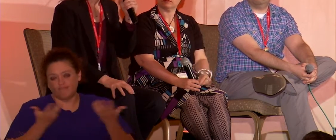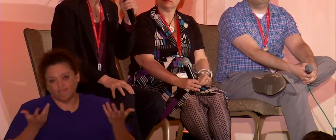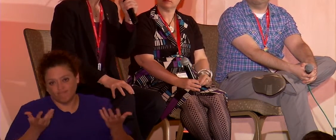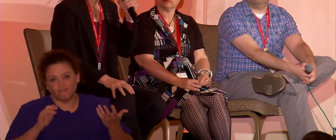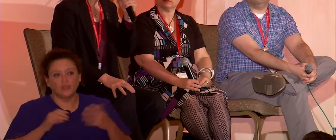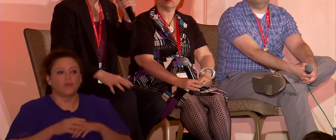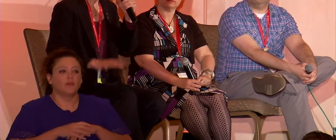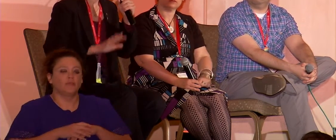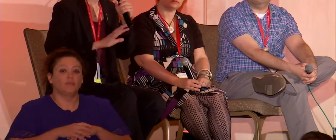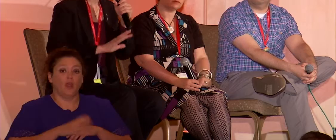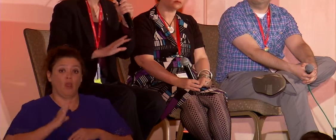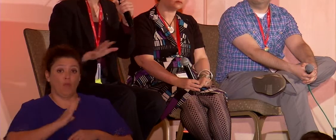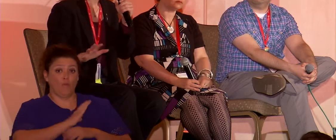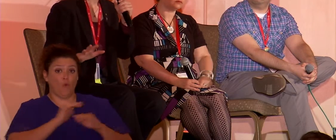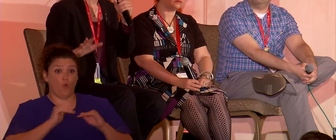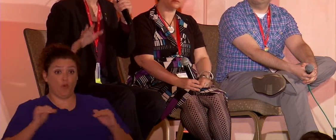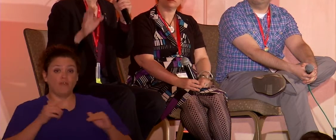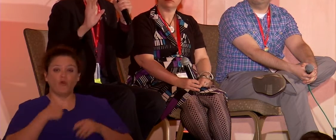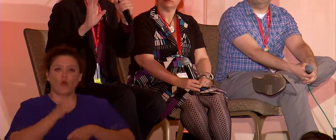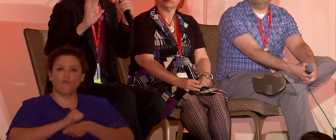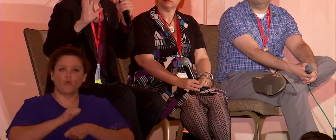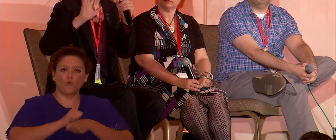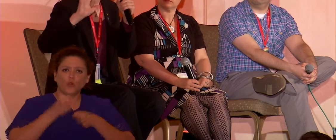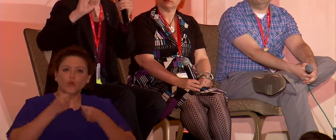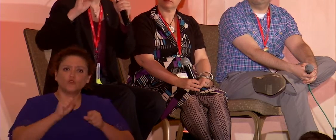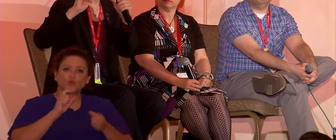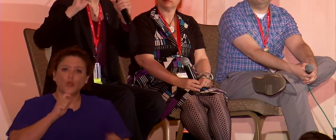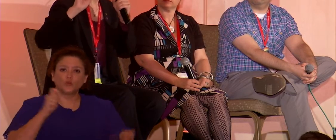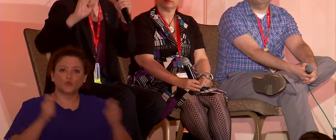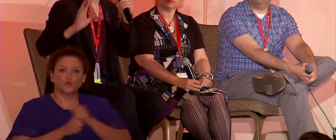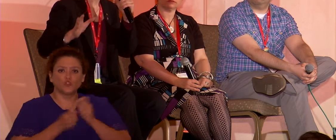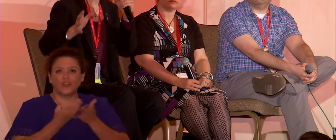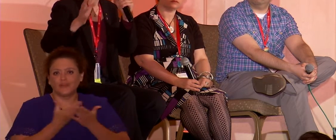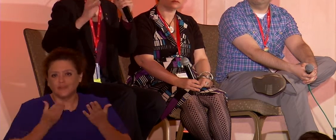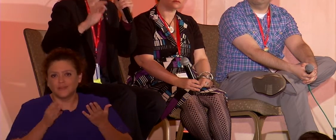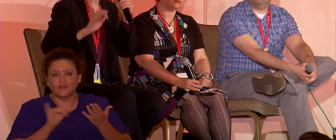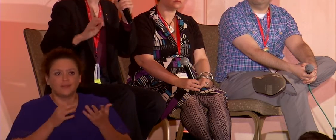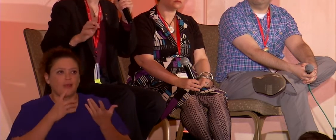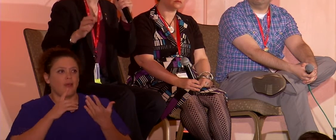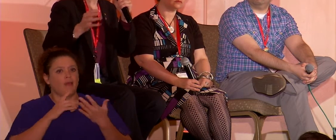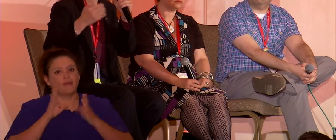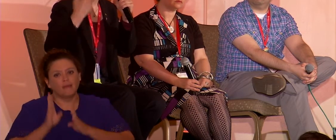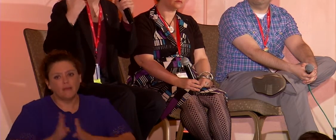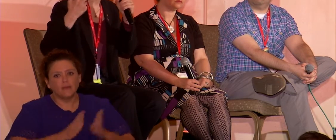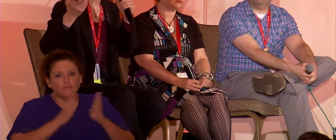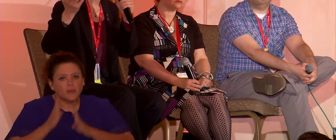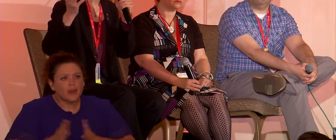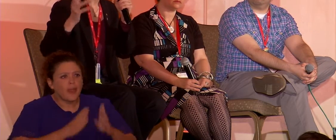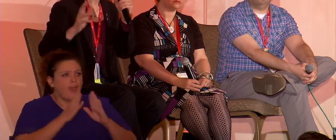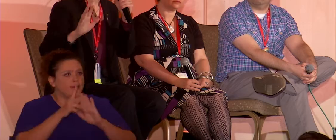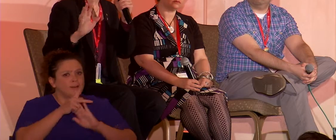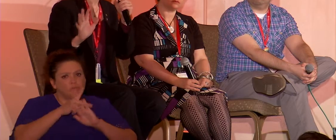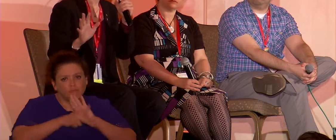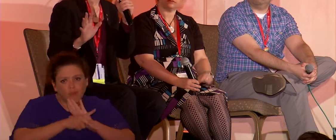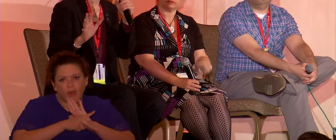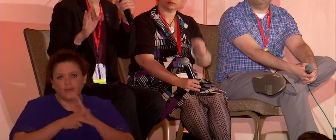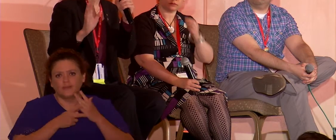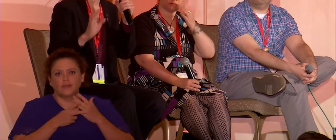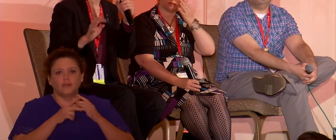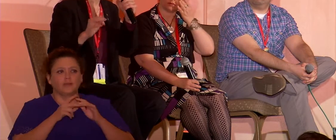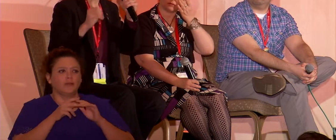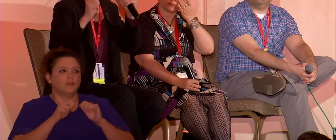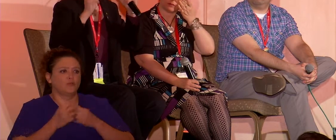the board level, I've been working on changing things like strategic plans and policy to include